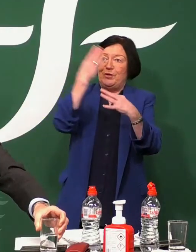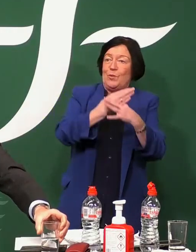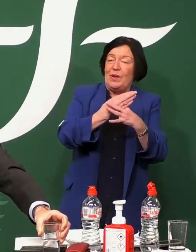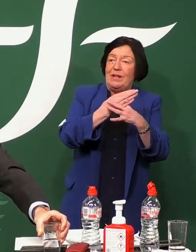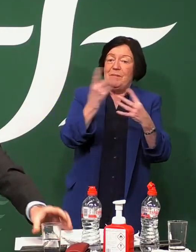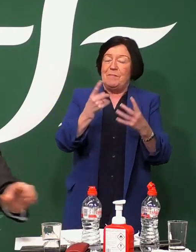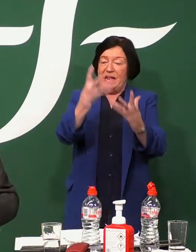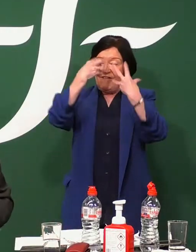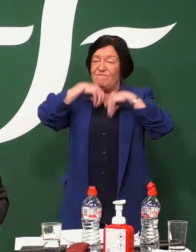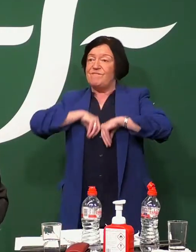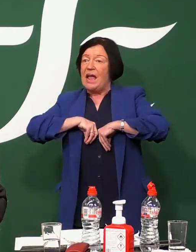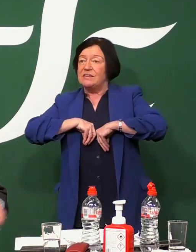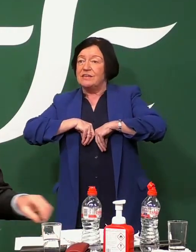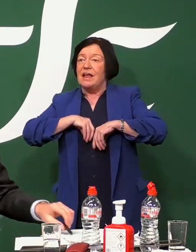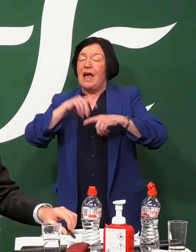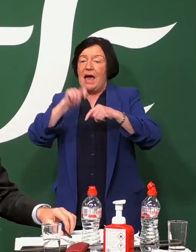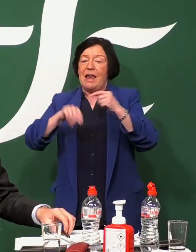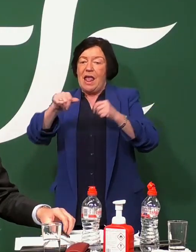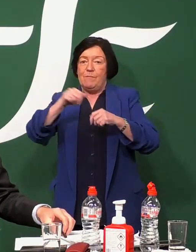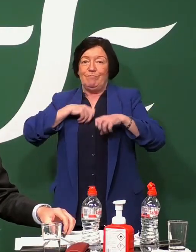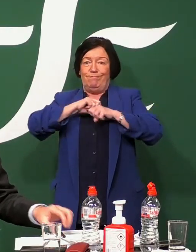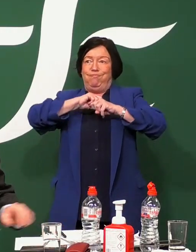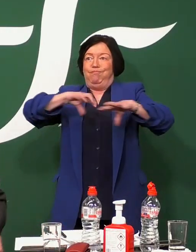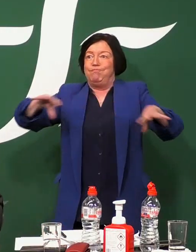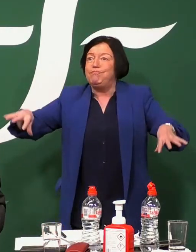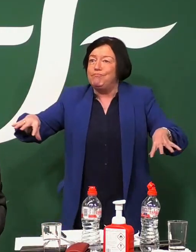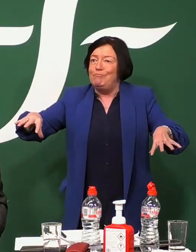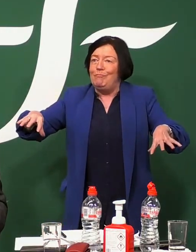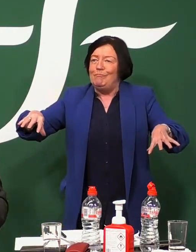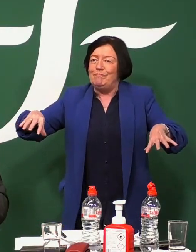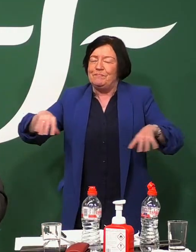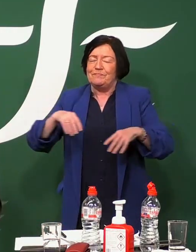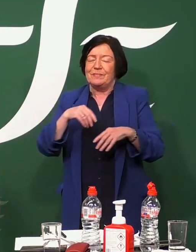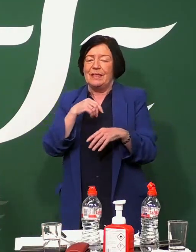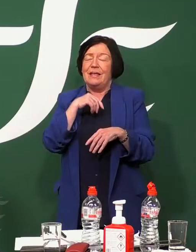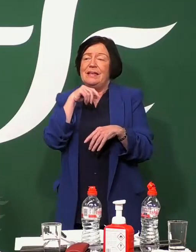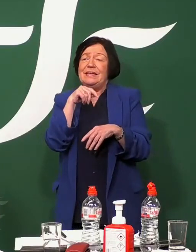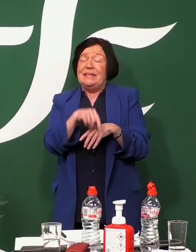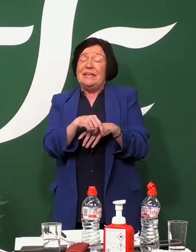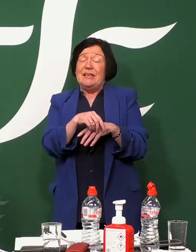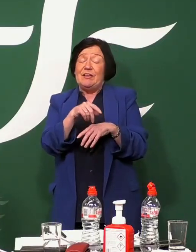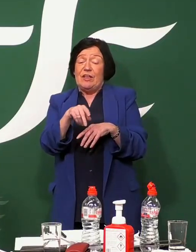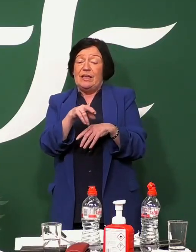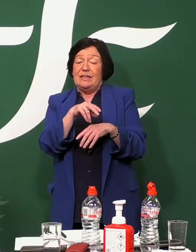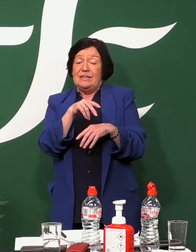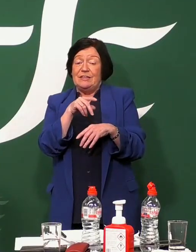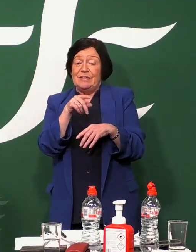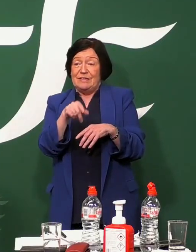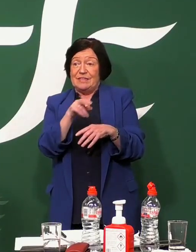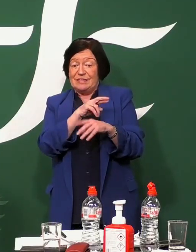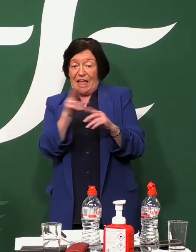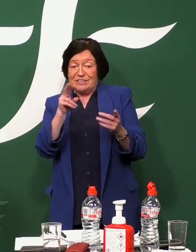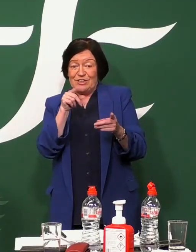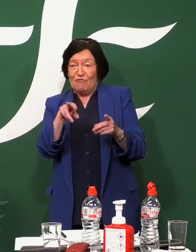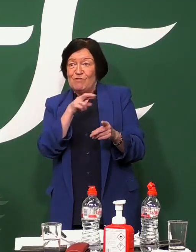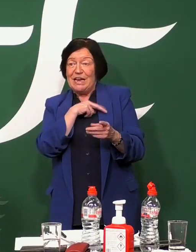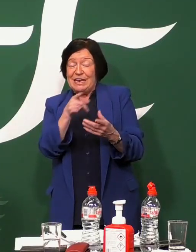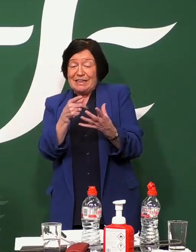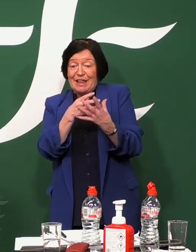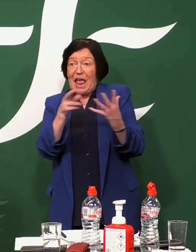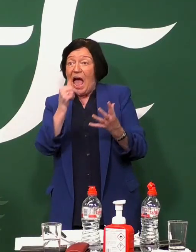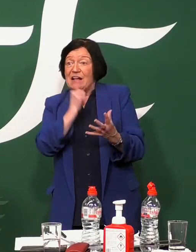being infected and being infectious, and I think that's not dancing on the head of a pin at all. It's a